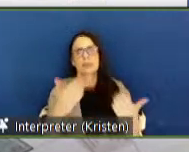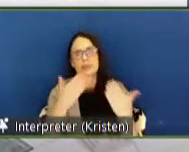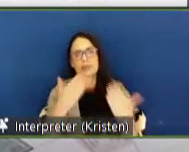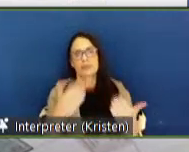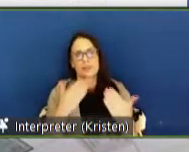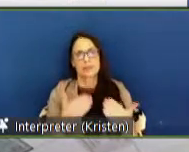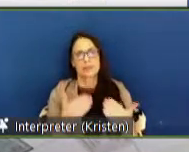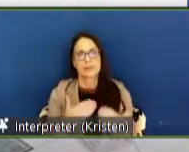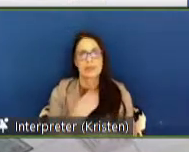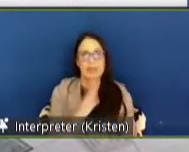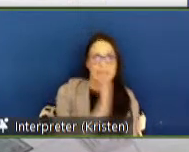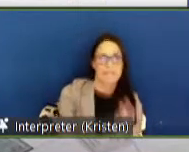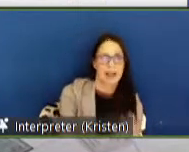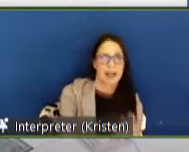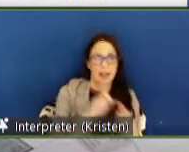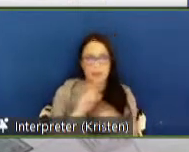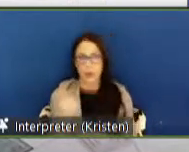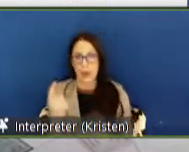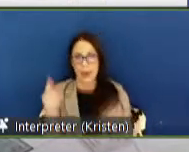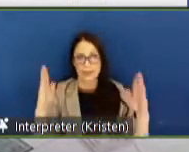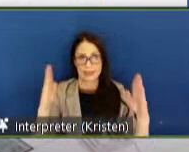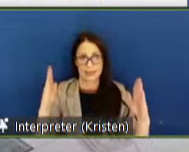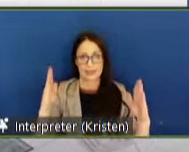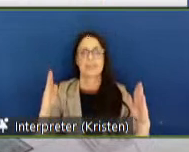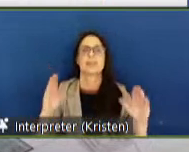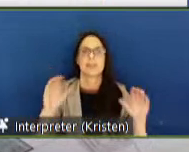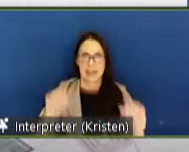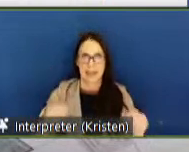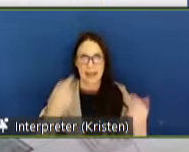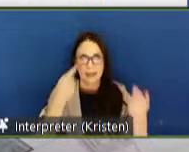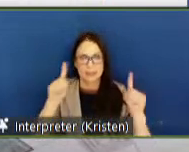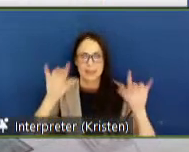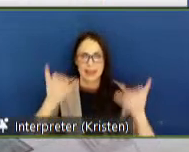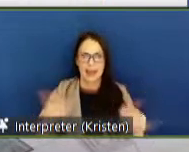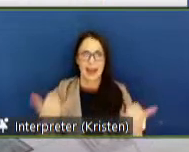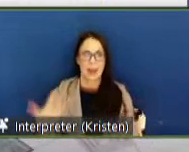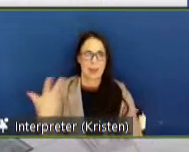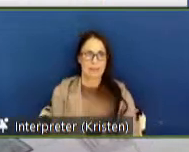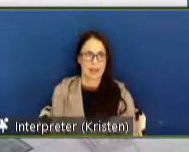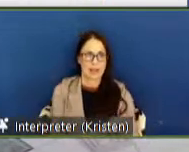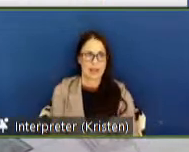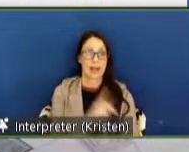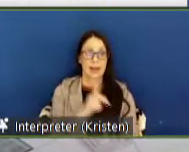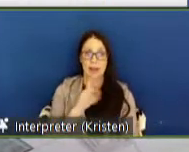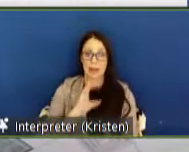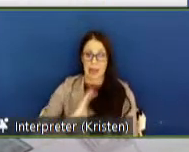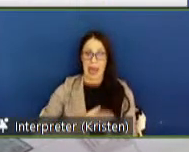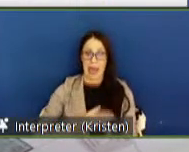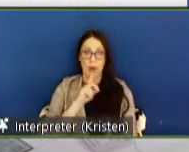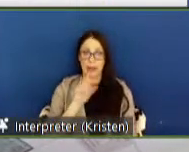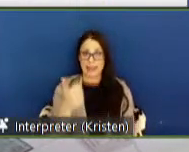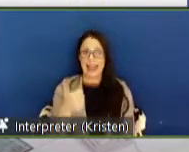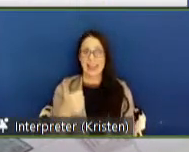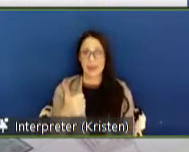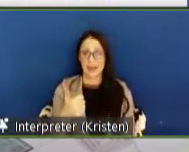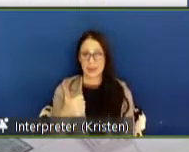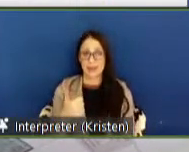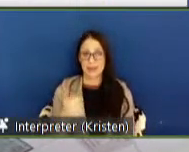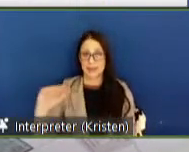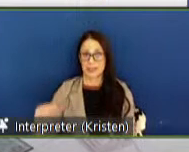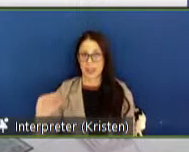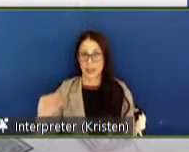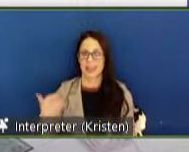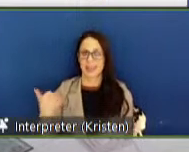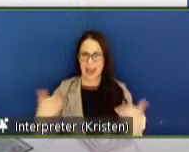to 11-year-olds are now able to be vaccinated. Our 10-year-old has now had the opportunity to receive both